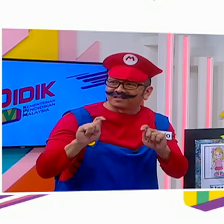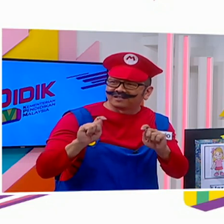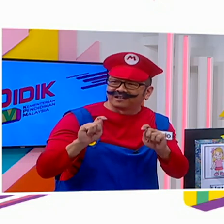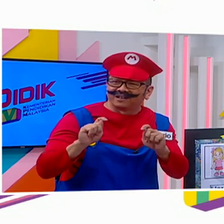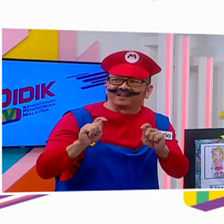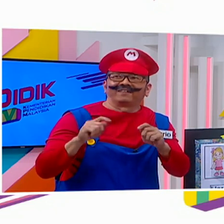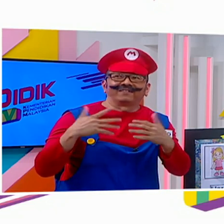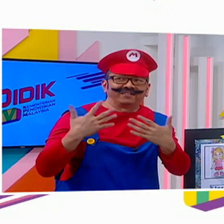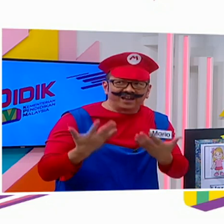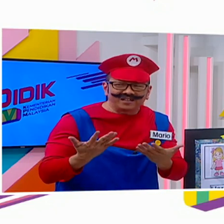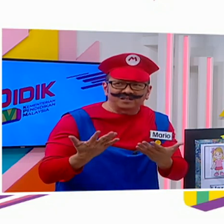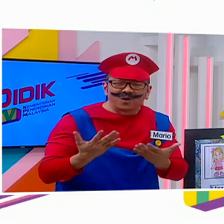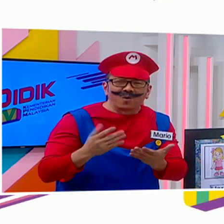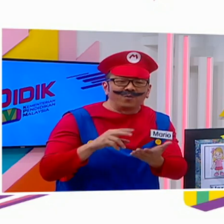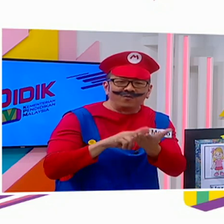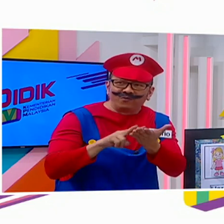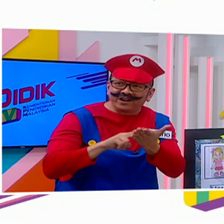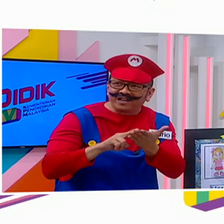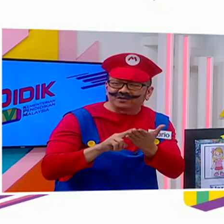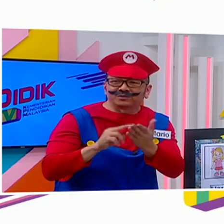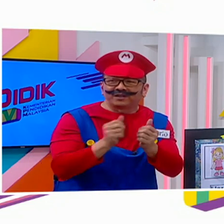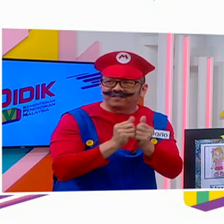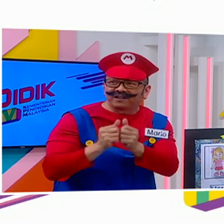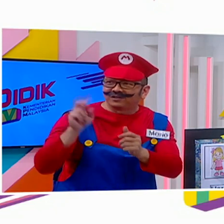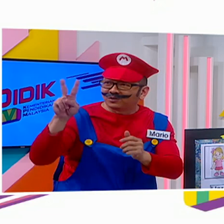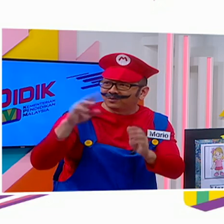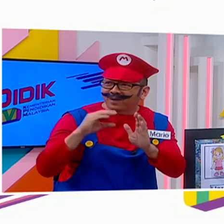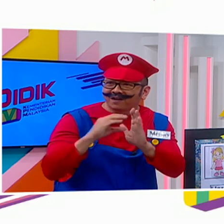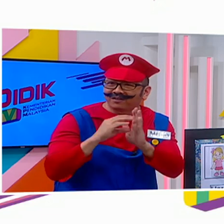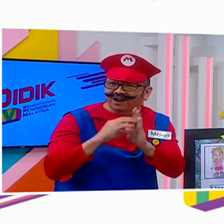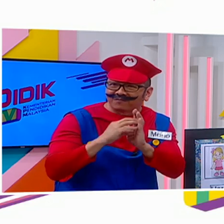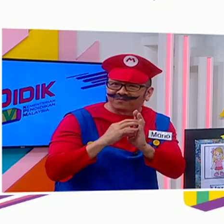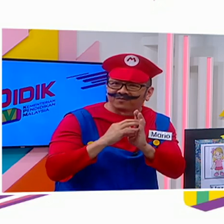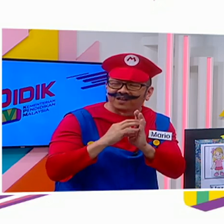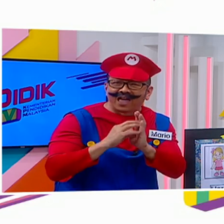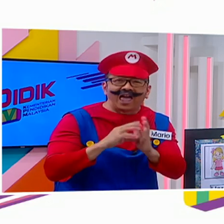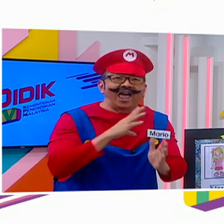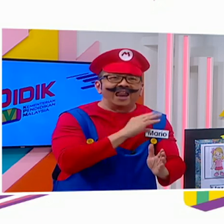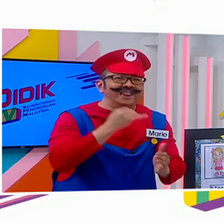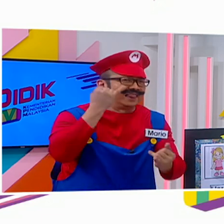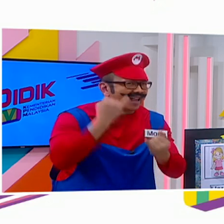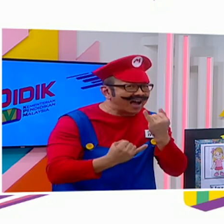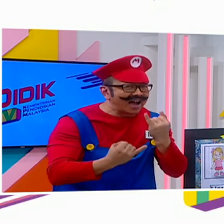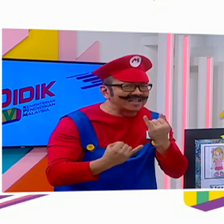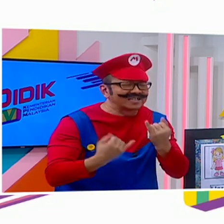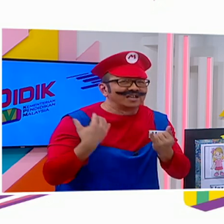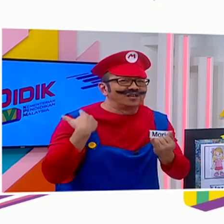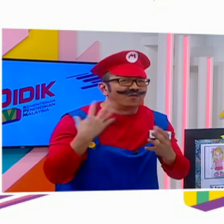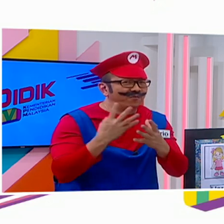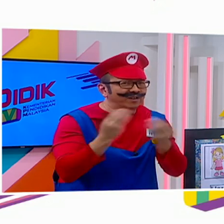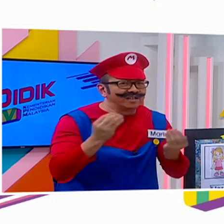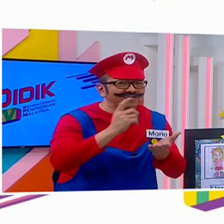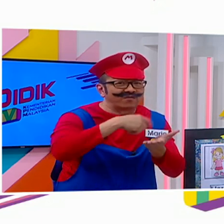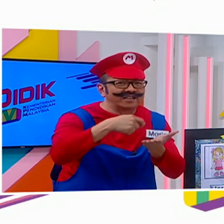toys. Next, we read together 2 paragraphs. And last,